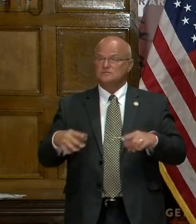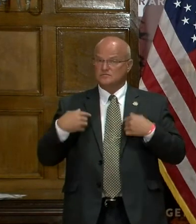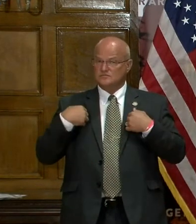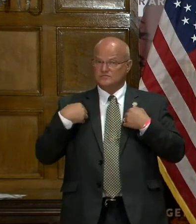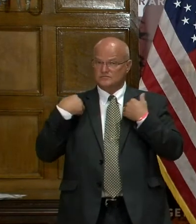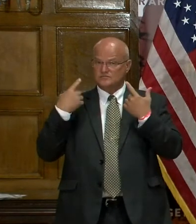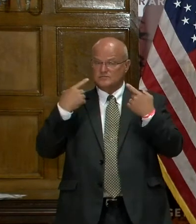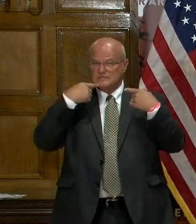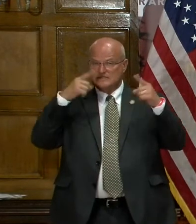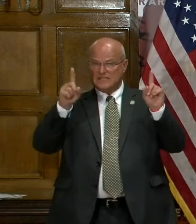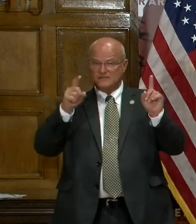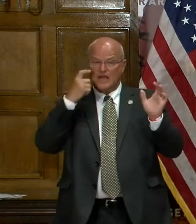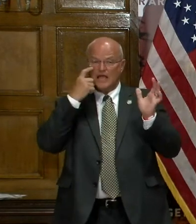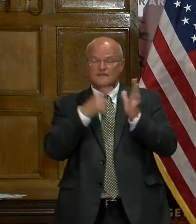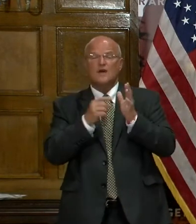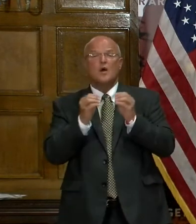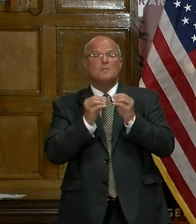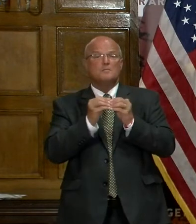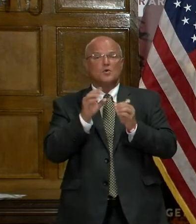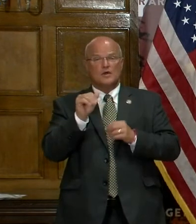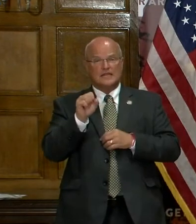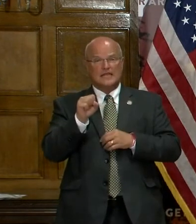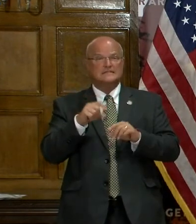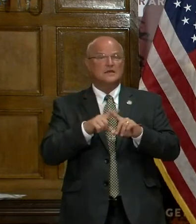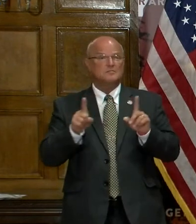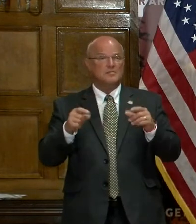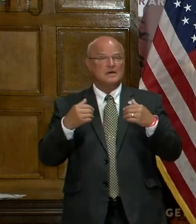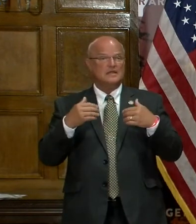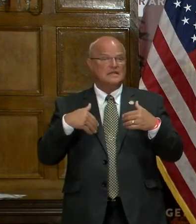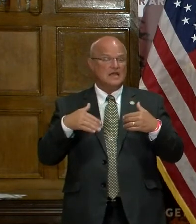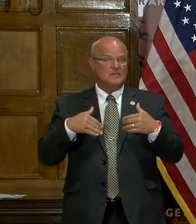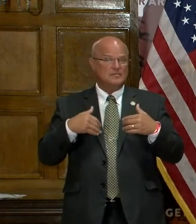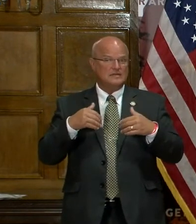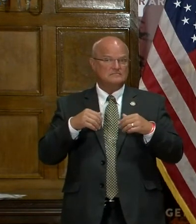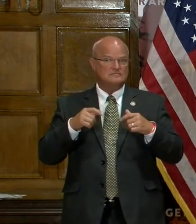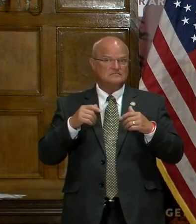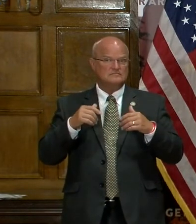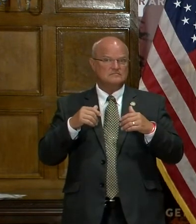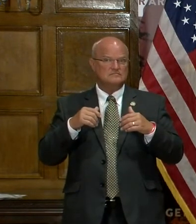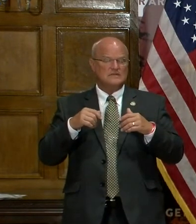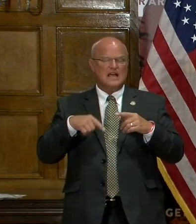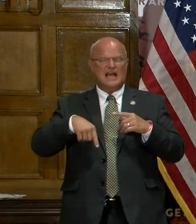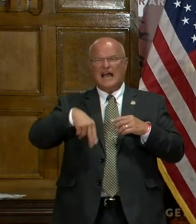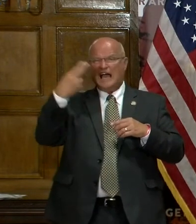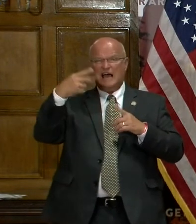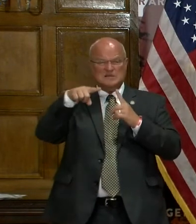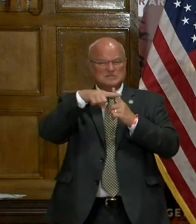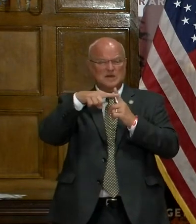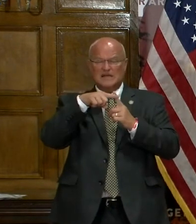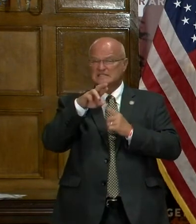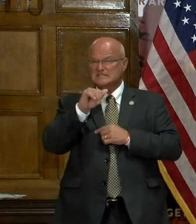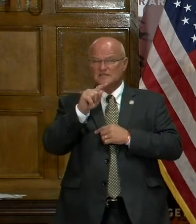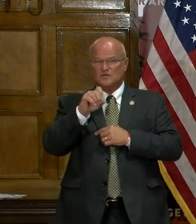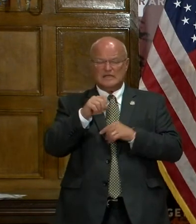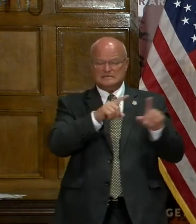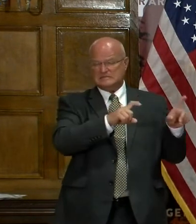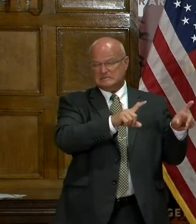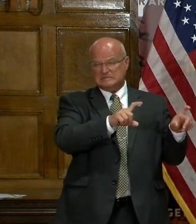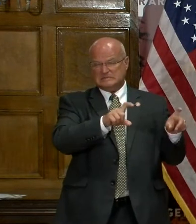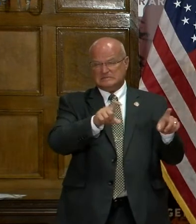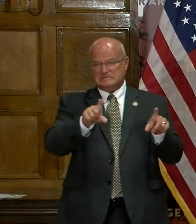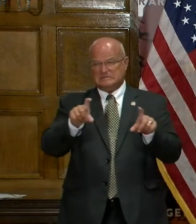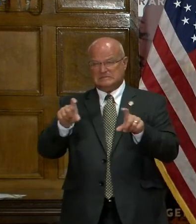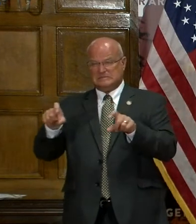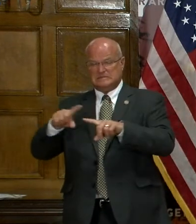It has allowed us to identify more cases, but it hasn't been an excessively high positive rate as we've gone through the testing in our